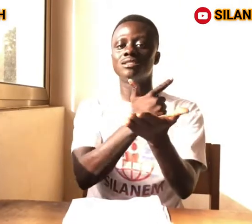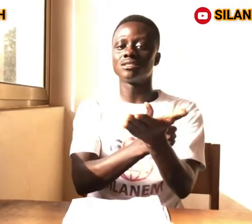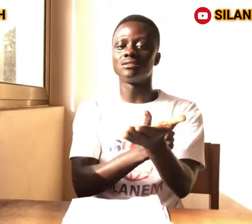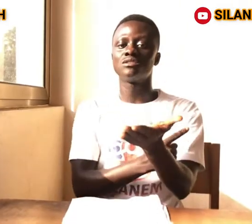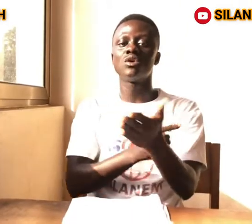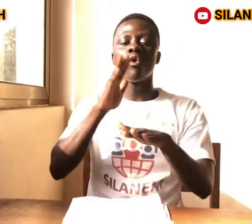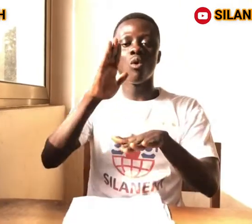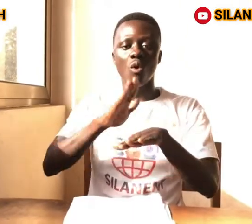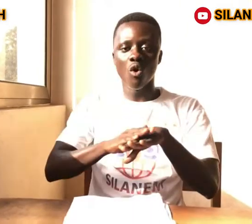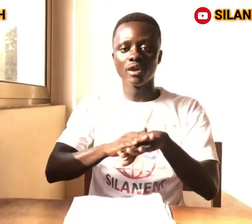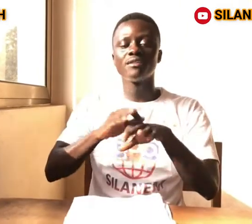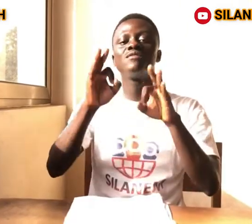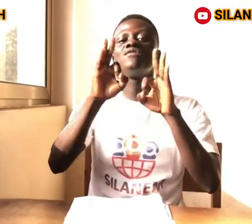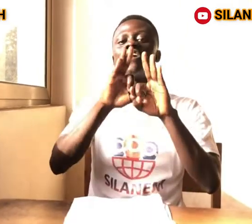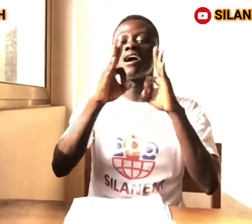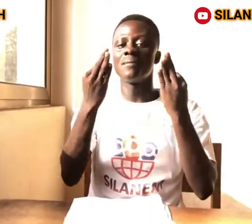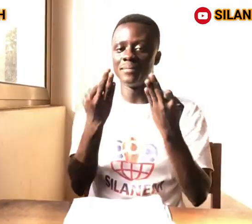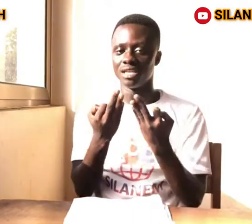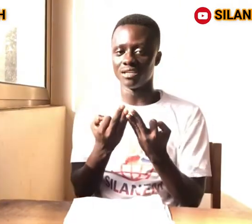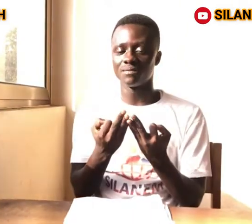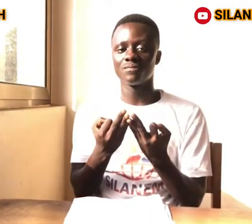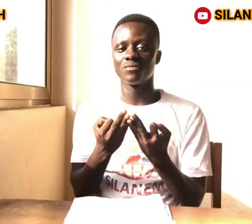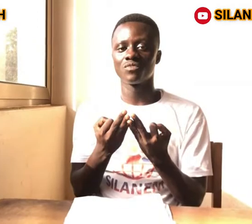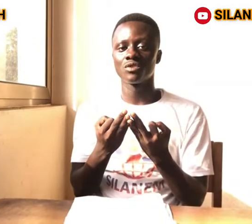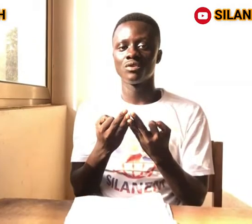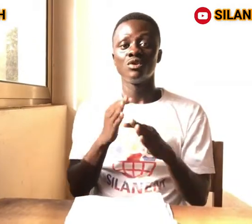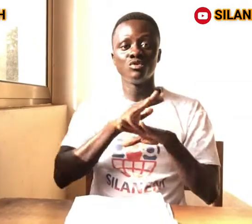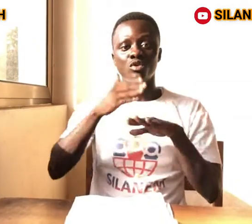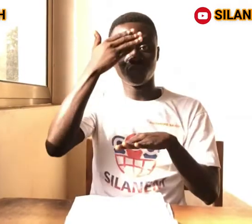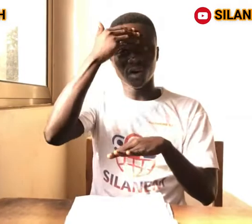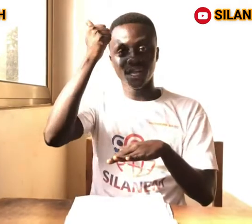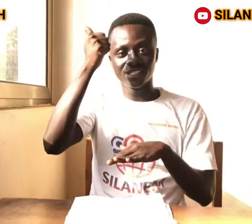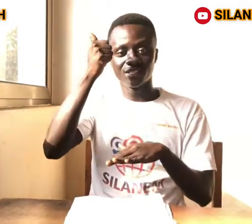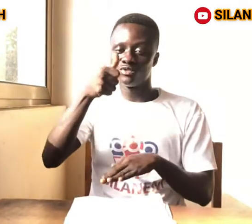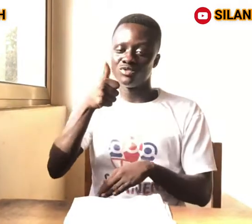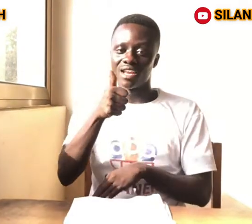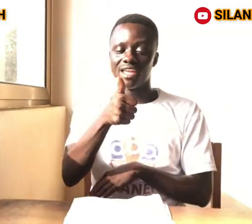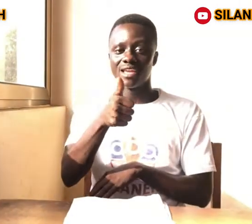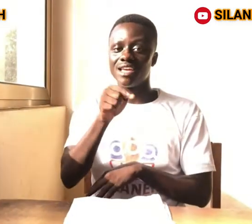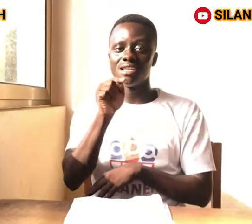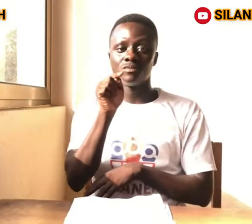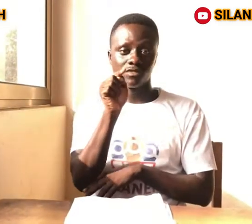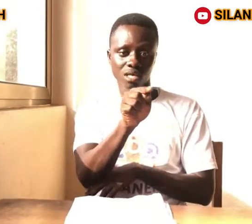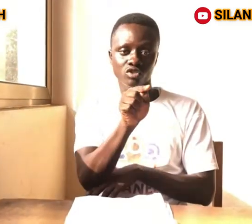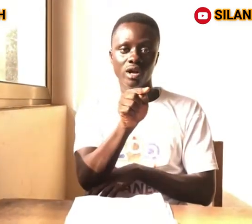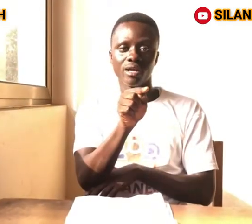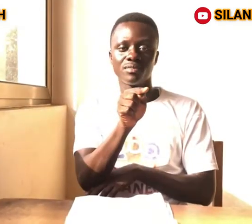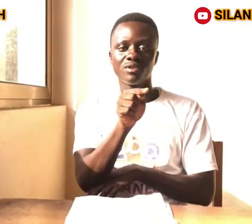lesson on family. Don't forget to like and then subscribe.